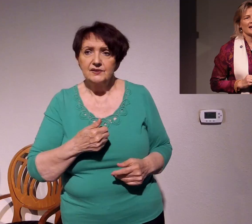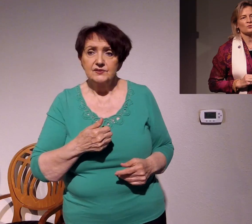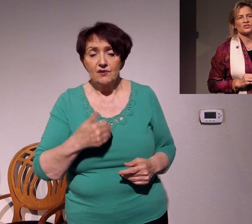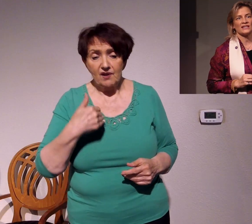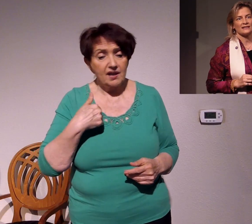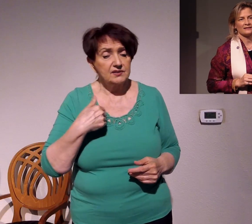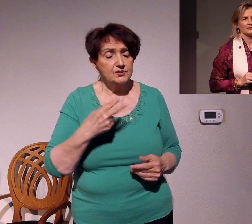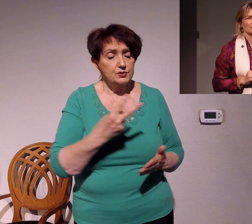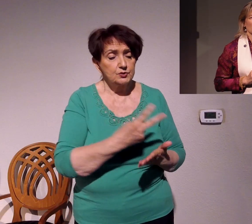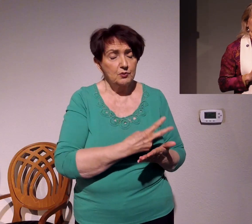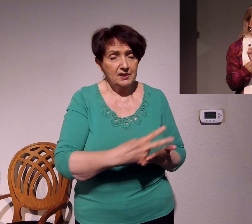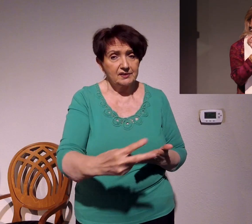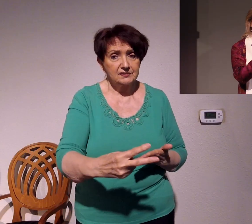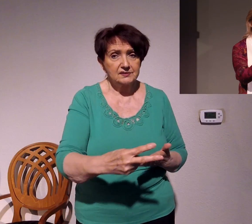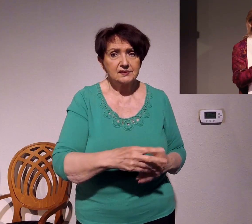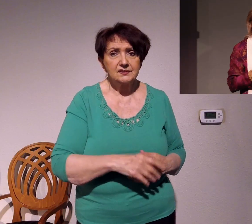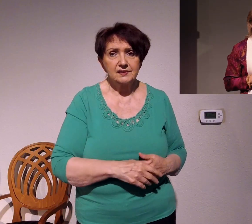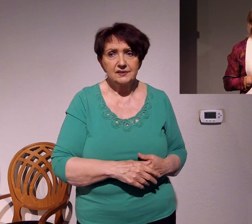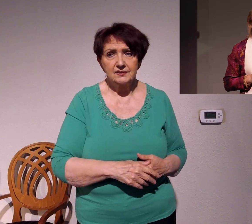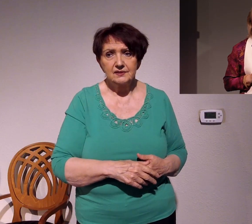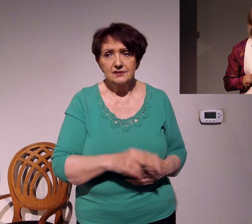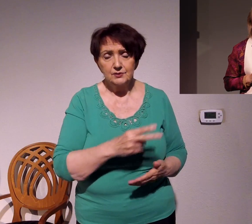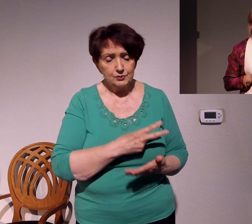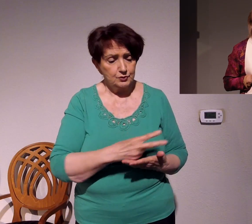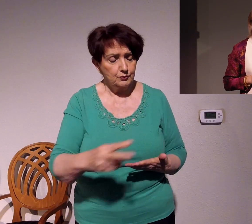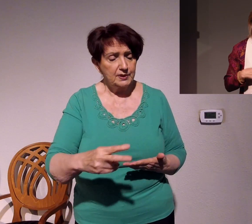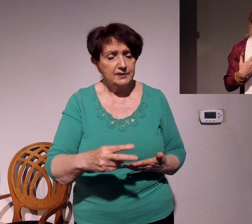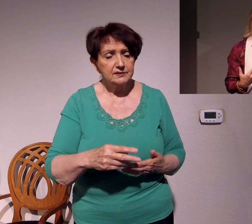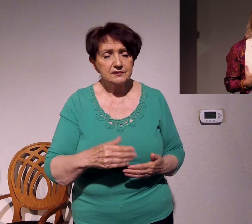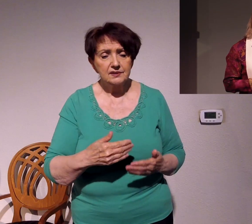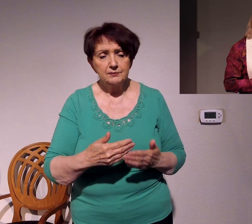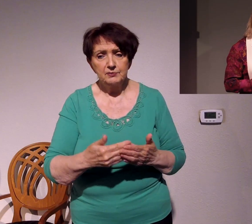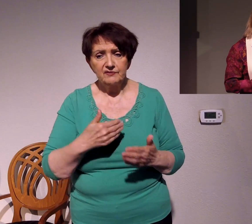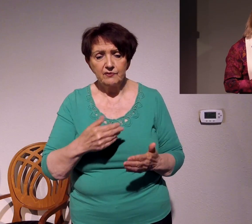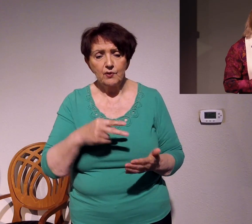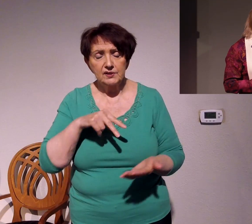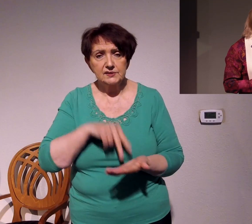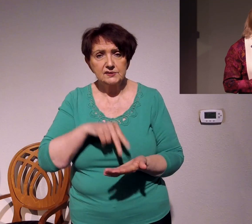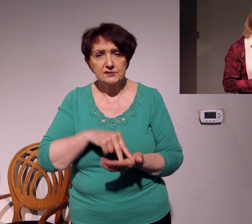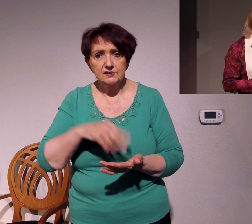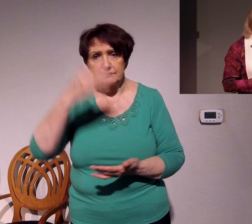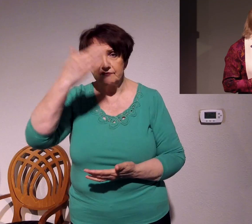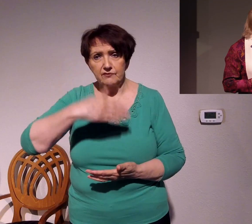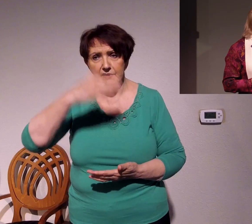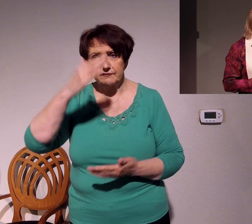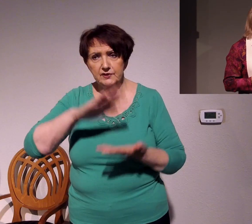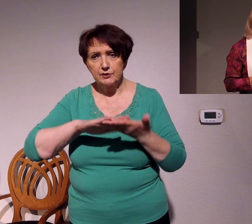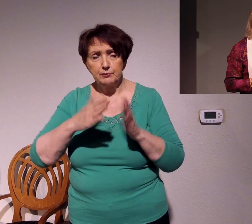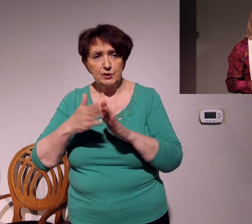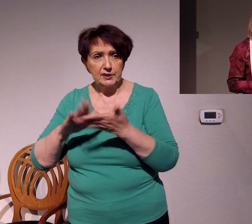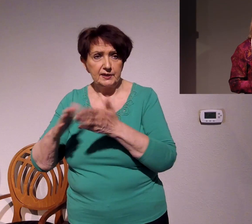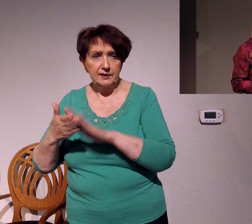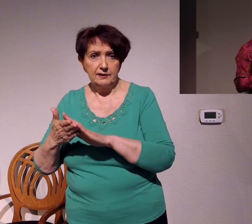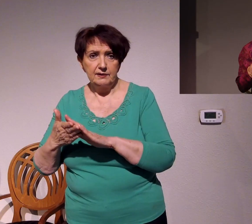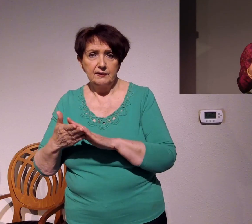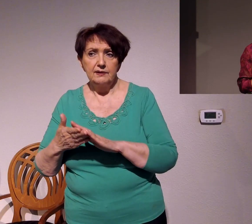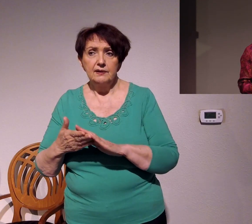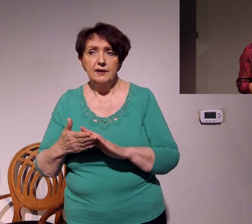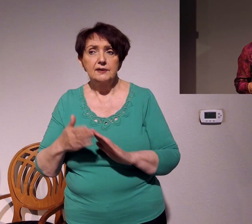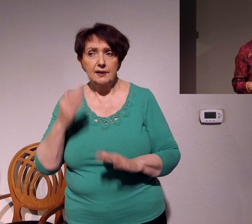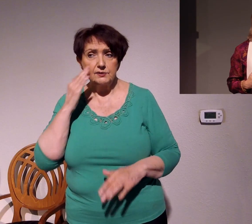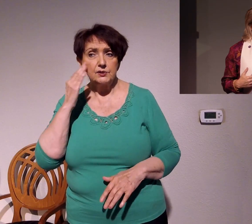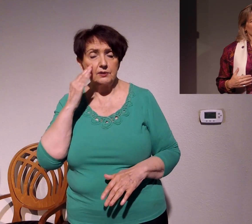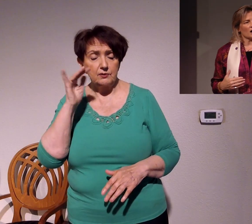weeks. That was it. I had 2 weeks before I stood in front of this community. And I knew in